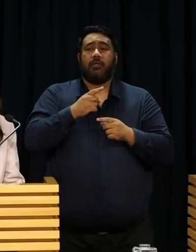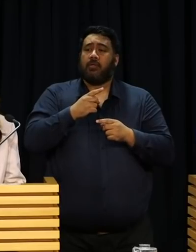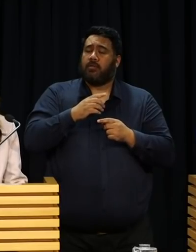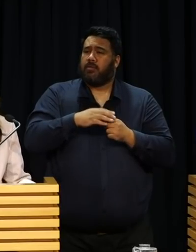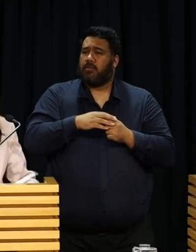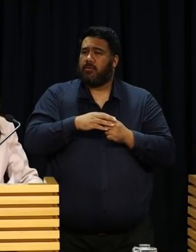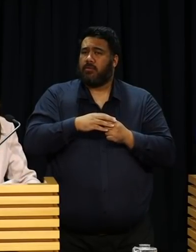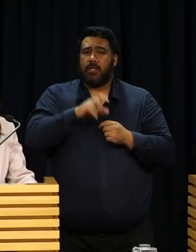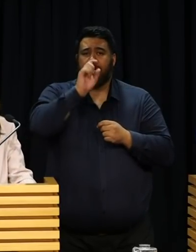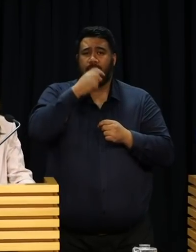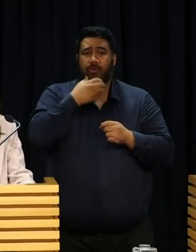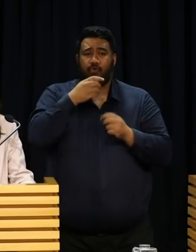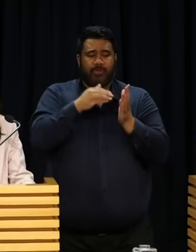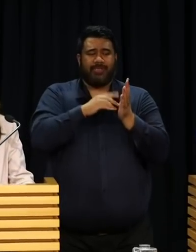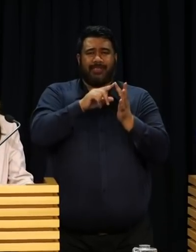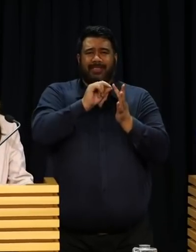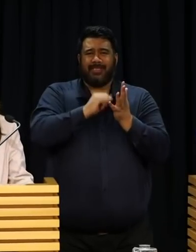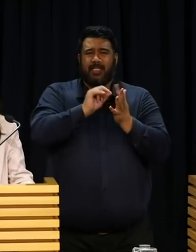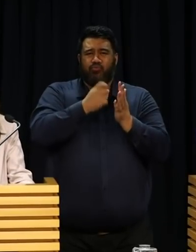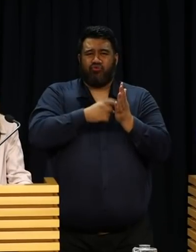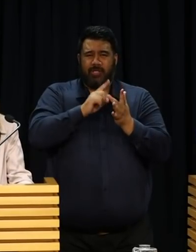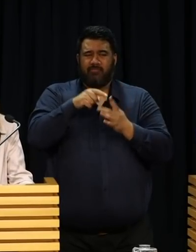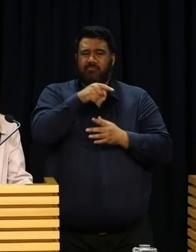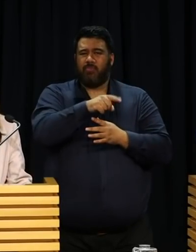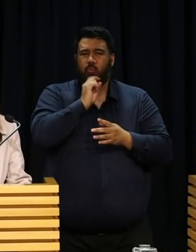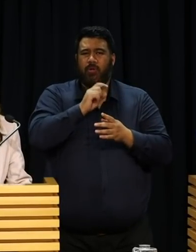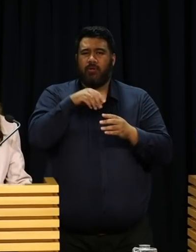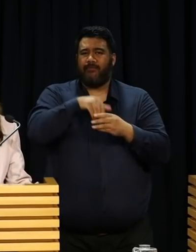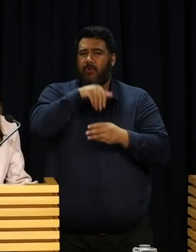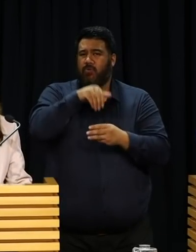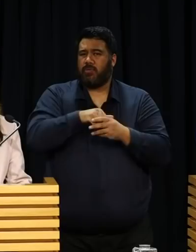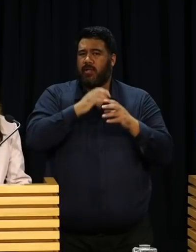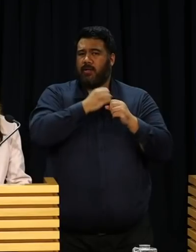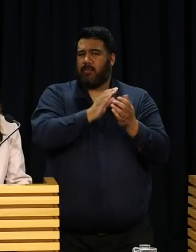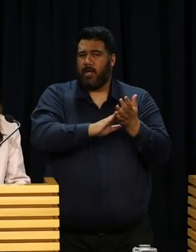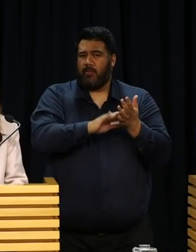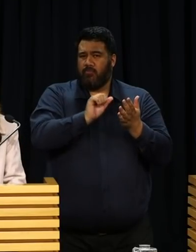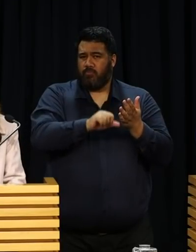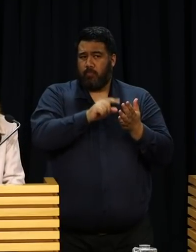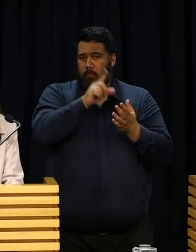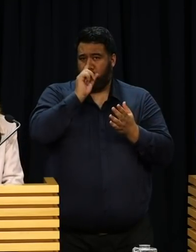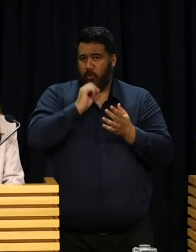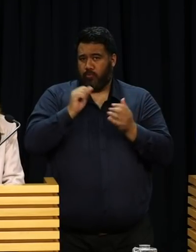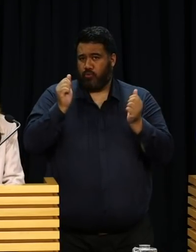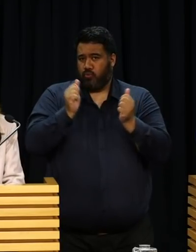Zespri producers are at the end of the month facing a vote on a commercial deal with